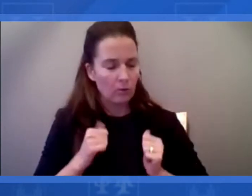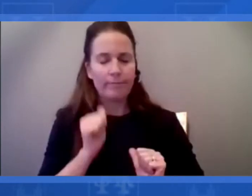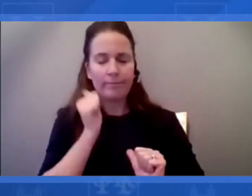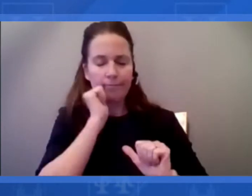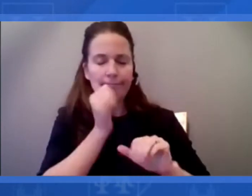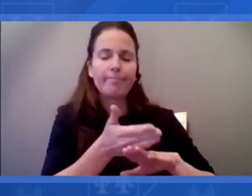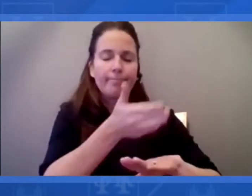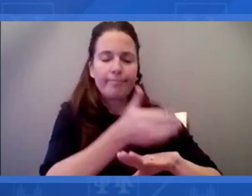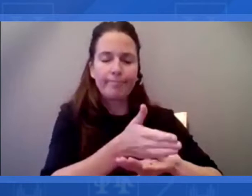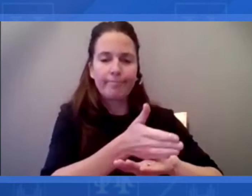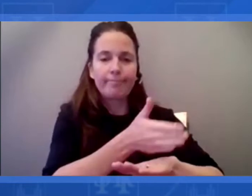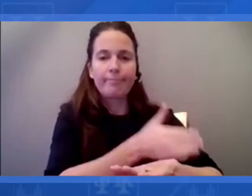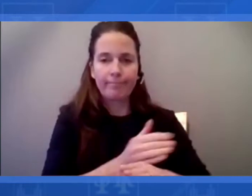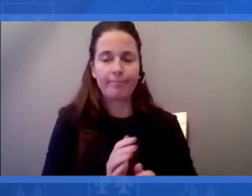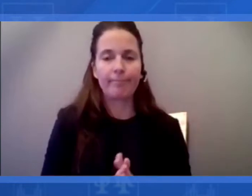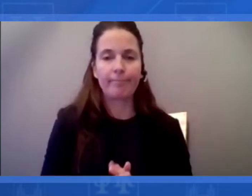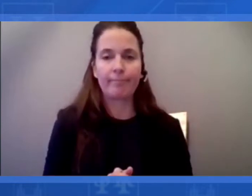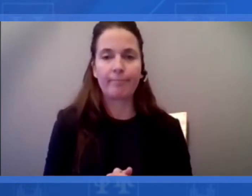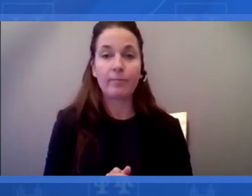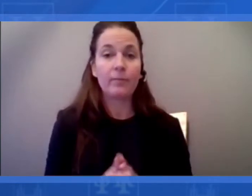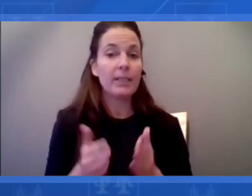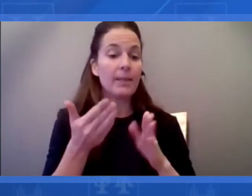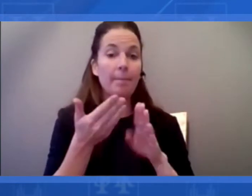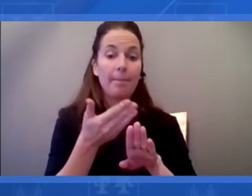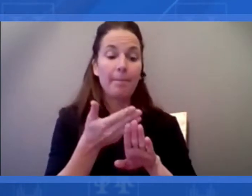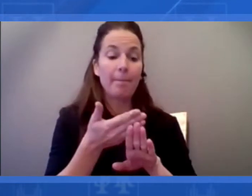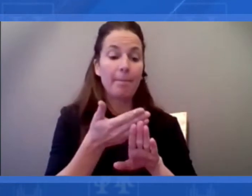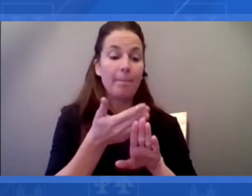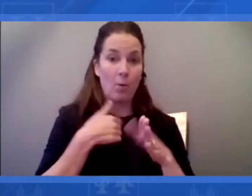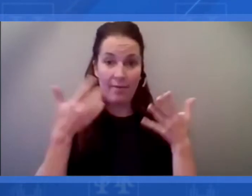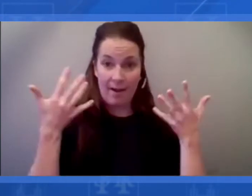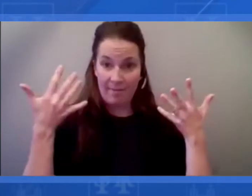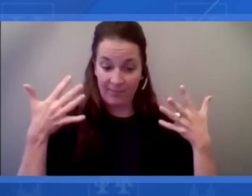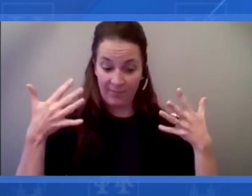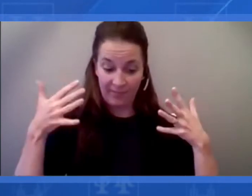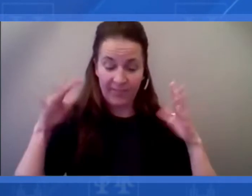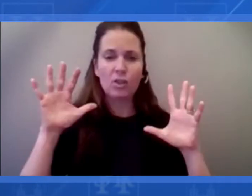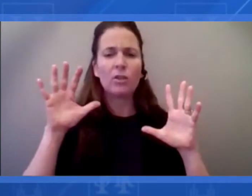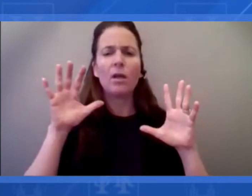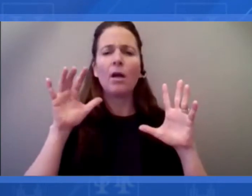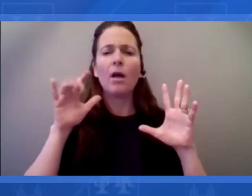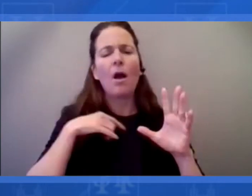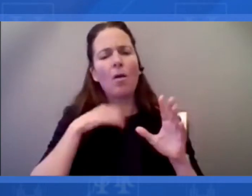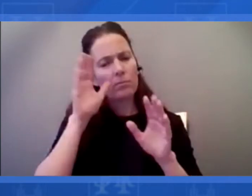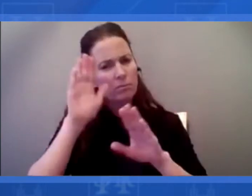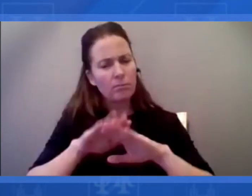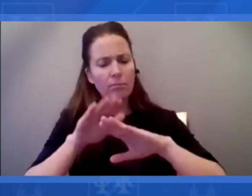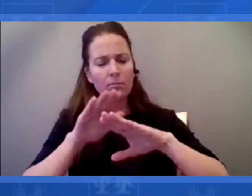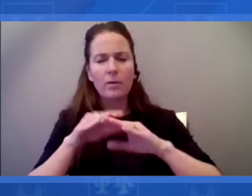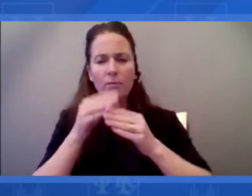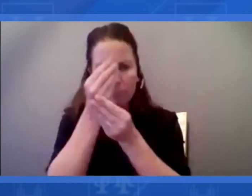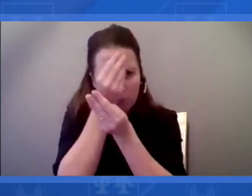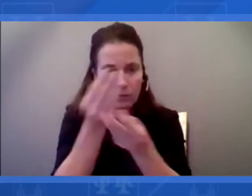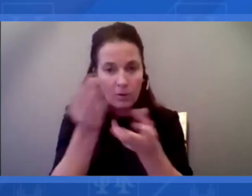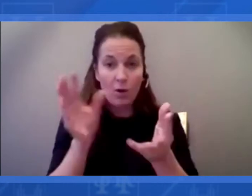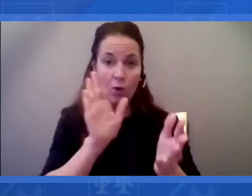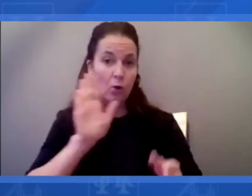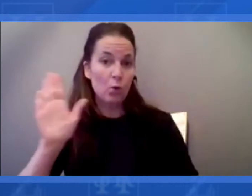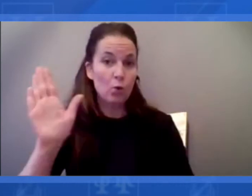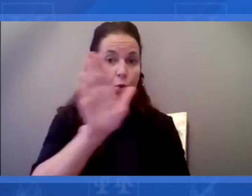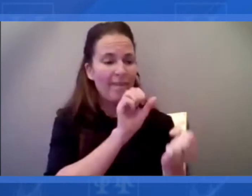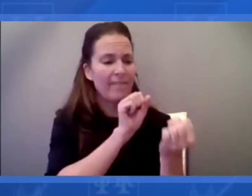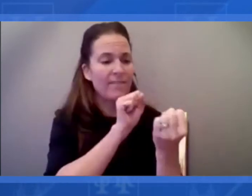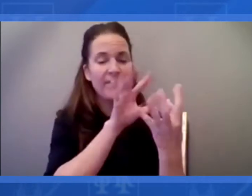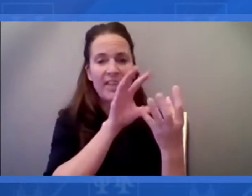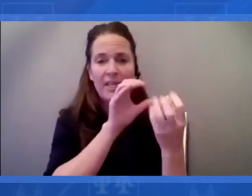Before I close, I just want to stress the importance of receiving feedback from our customers. We